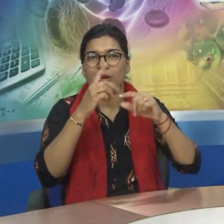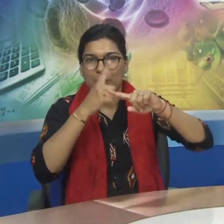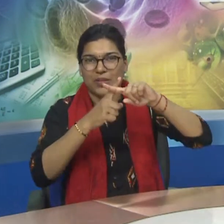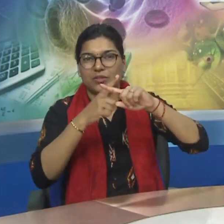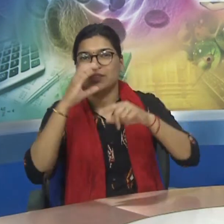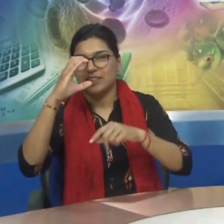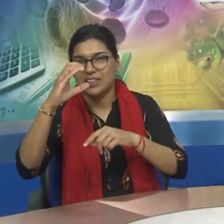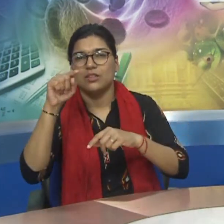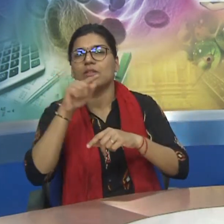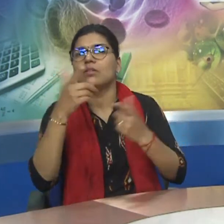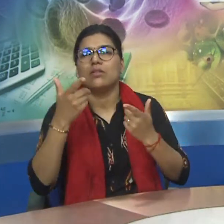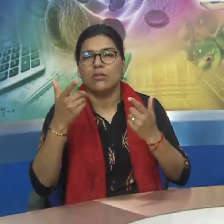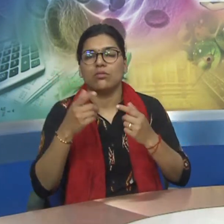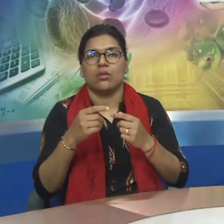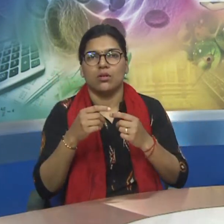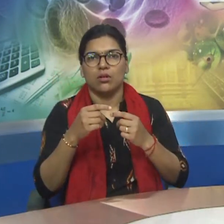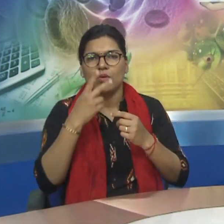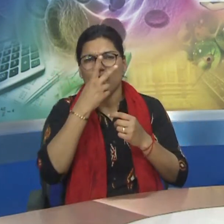Wizard and charts.